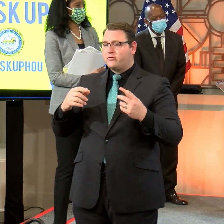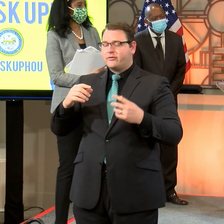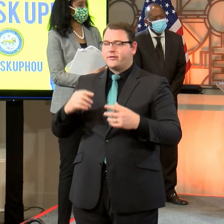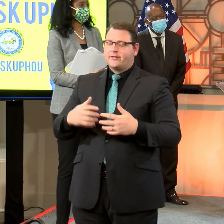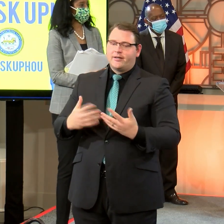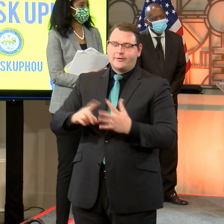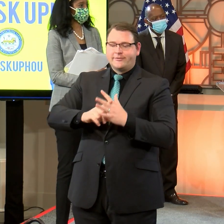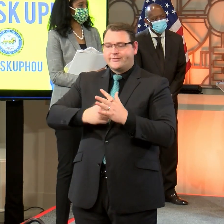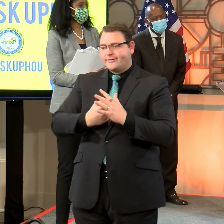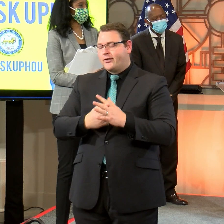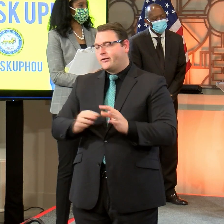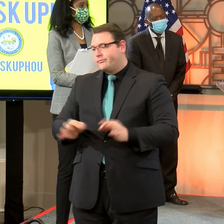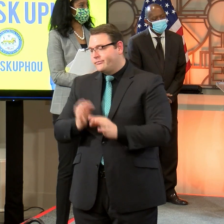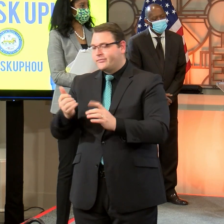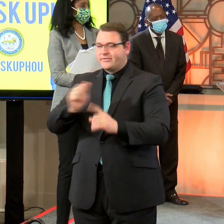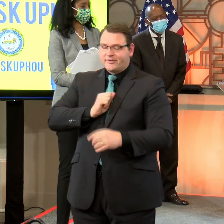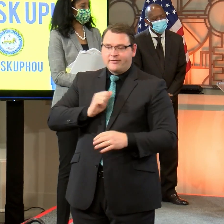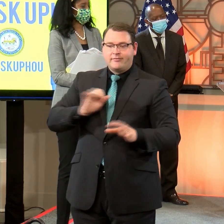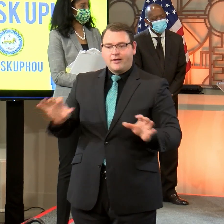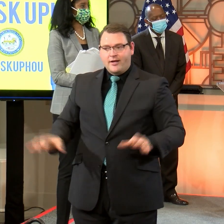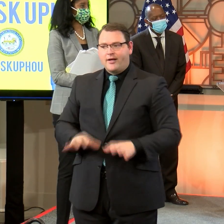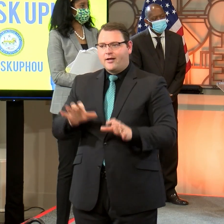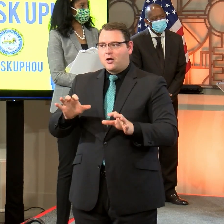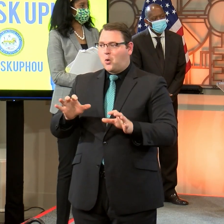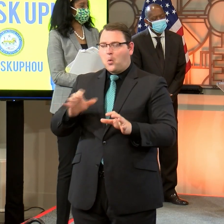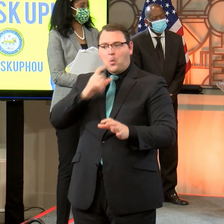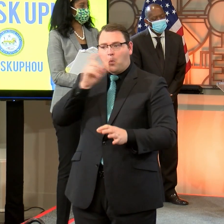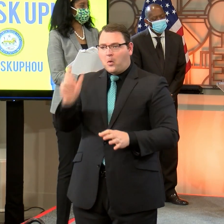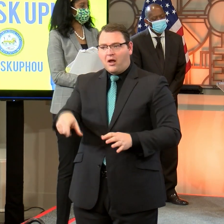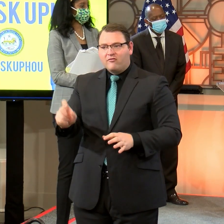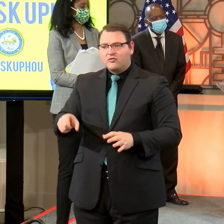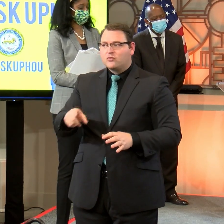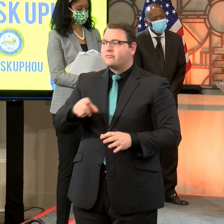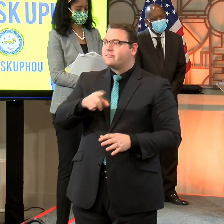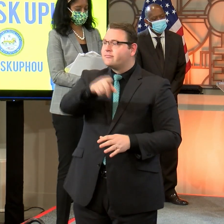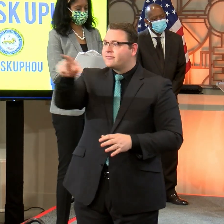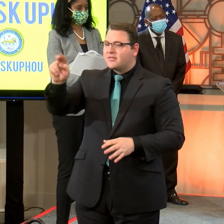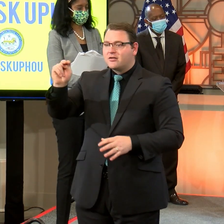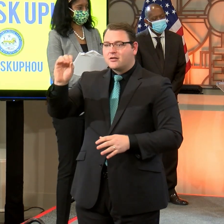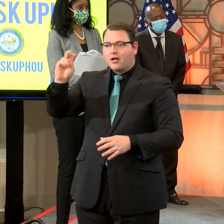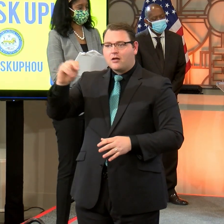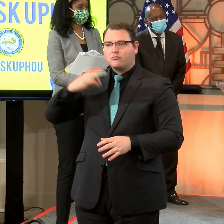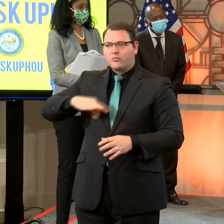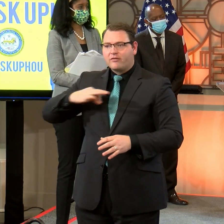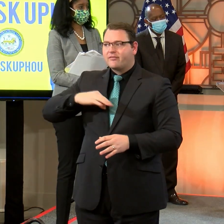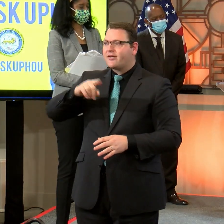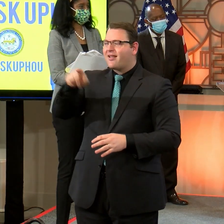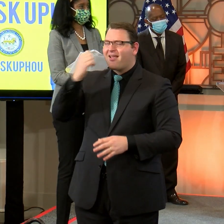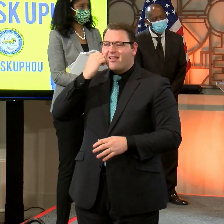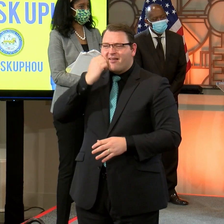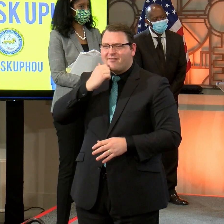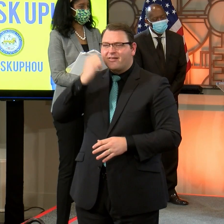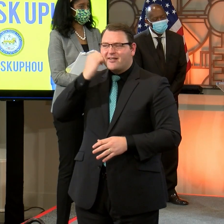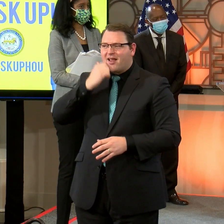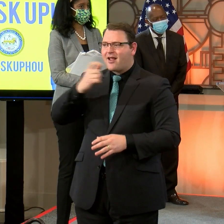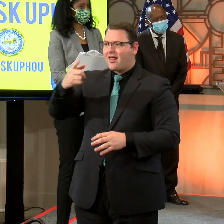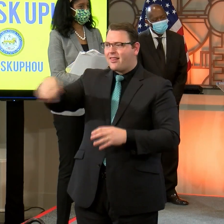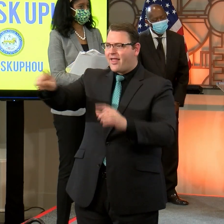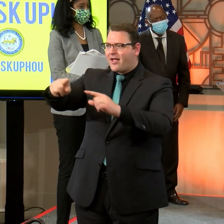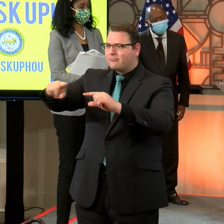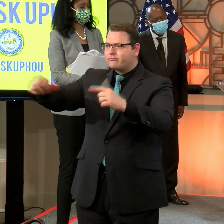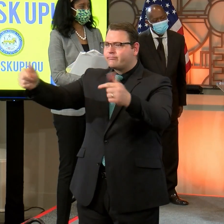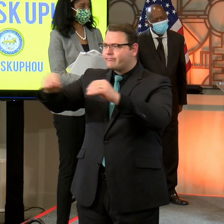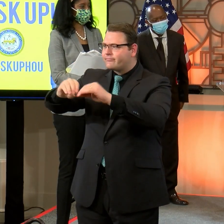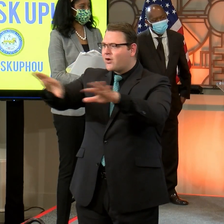who every day go out and work with our seniors and all of our vulnerable populations. And